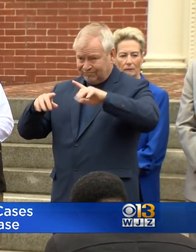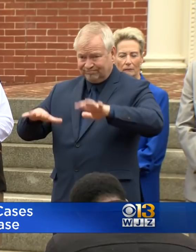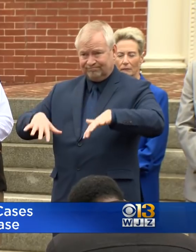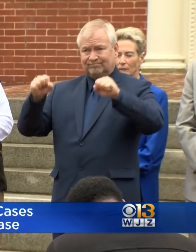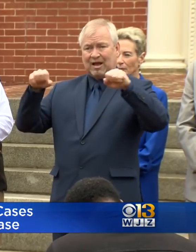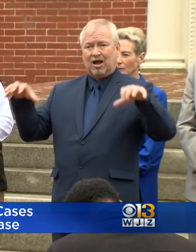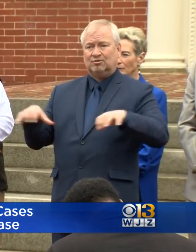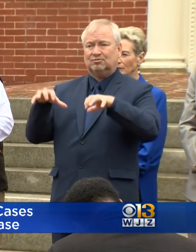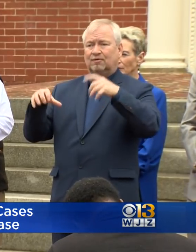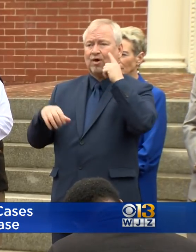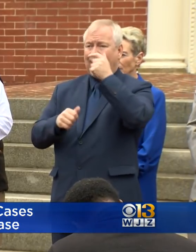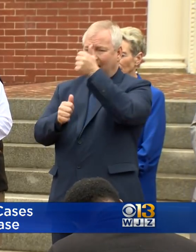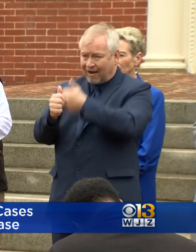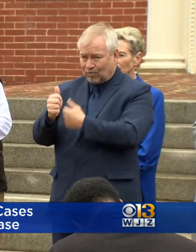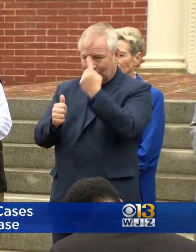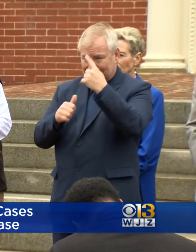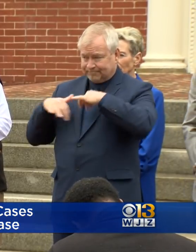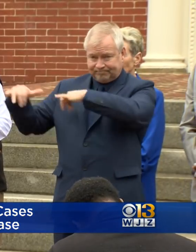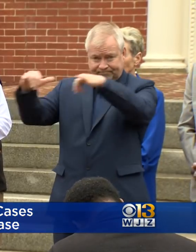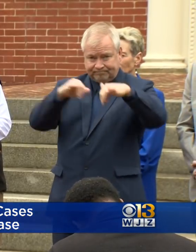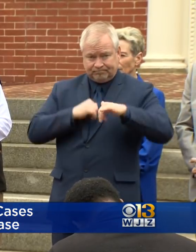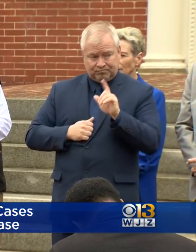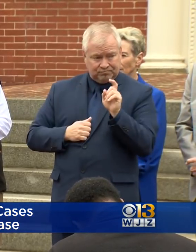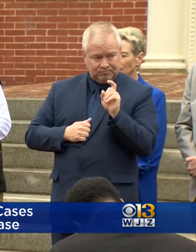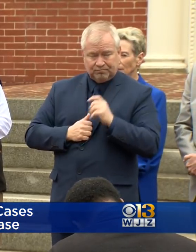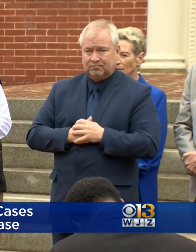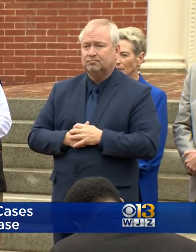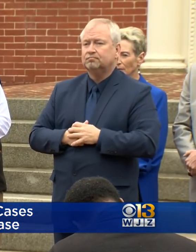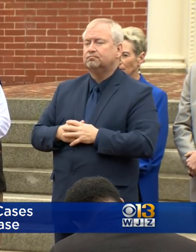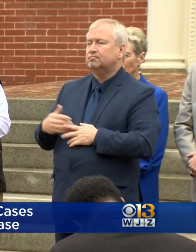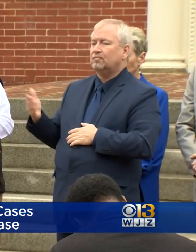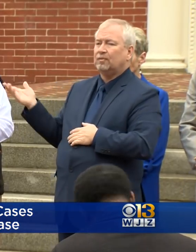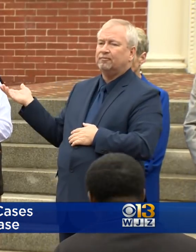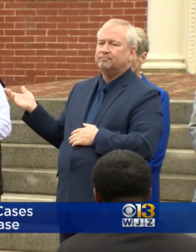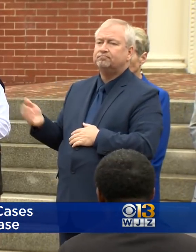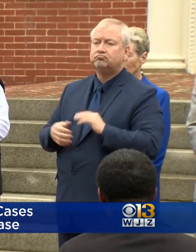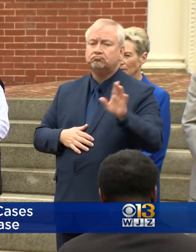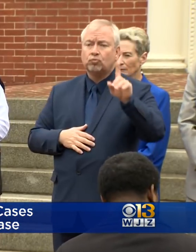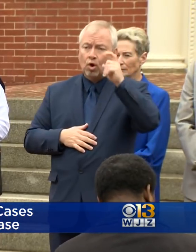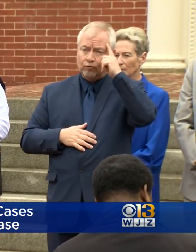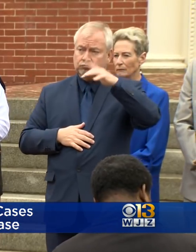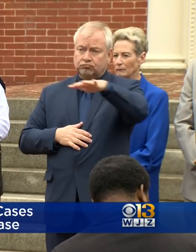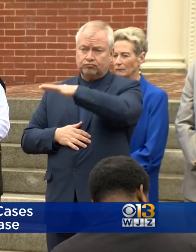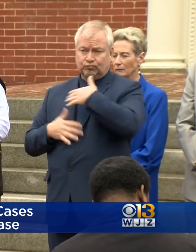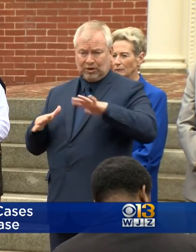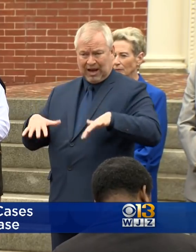bedrock of America? But have there been discussions in the NTA of governors agreeing to take action across the board? Well, so governors have been taking action across the board.